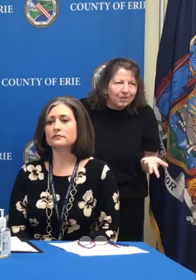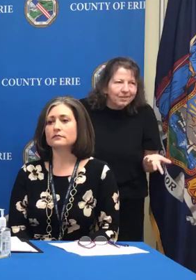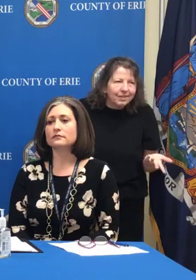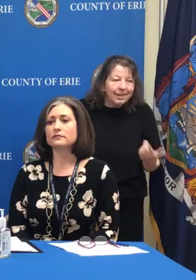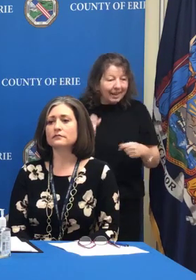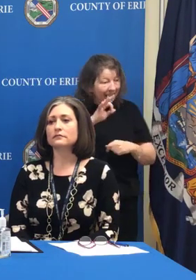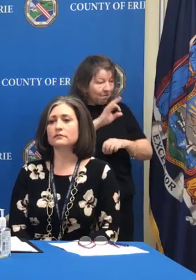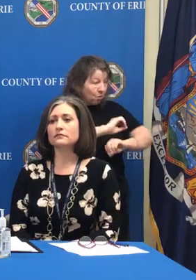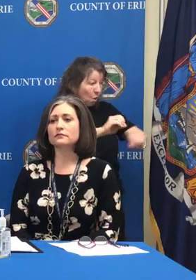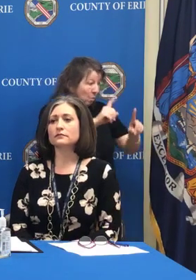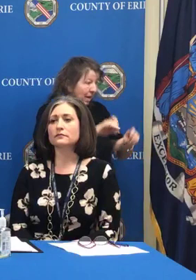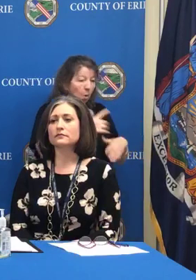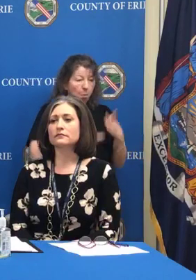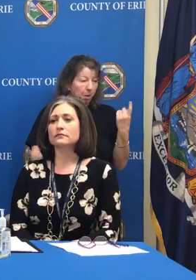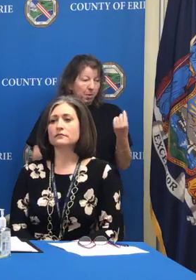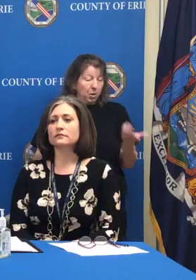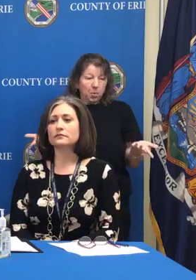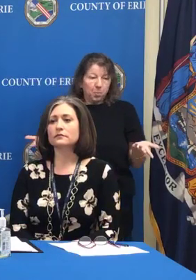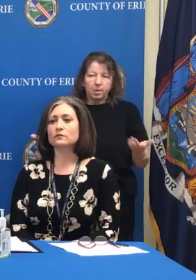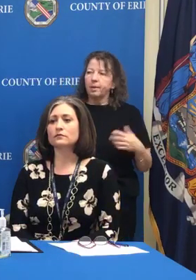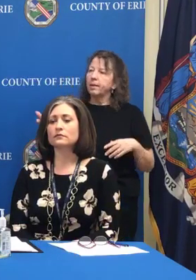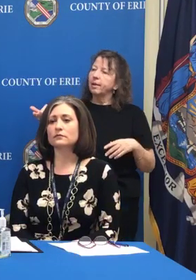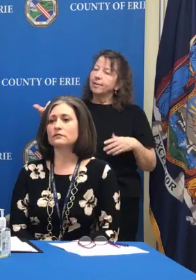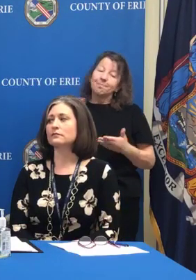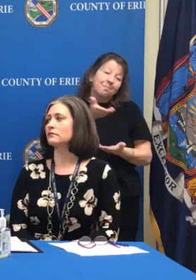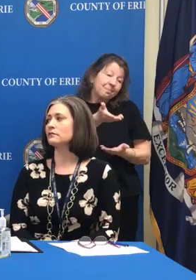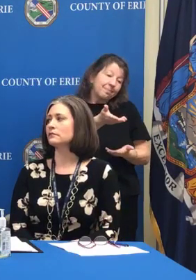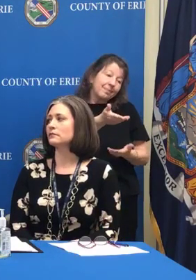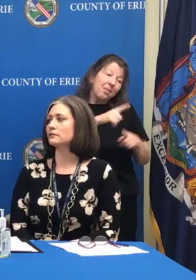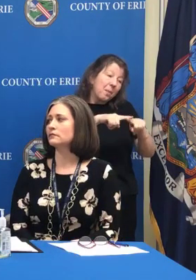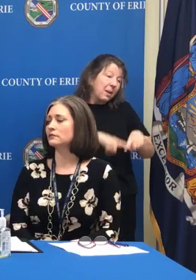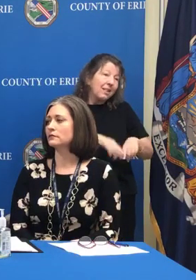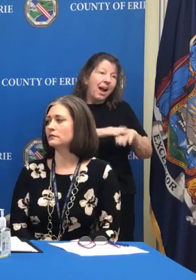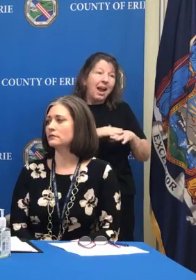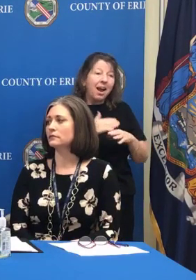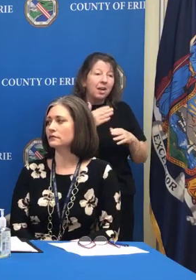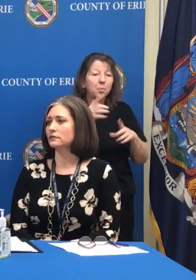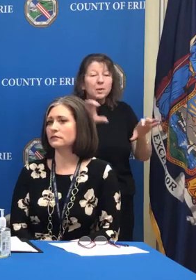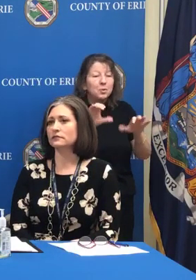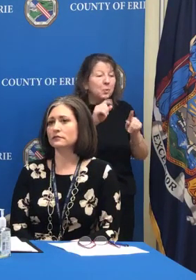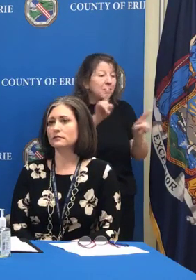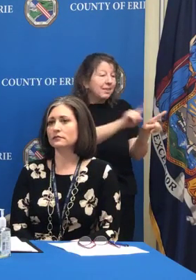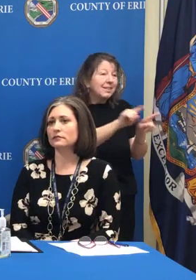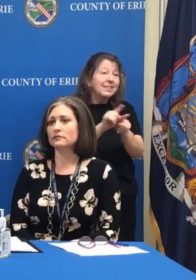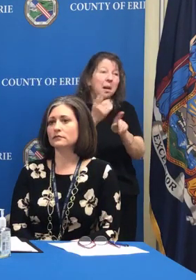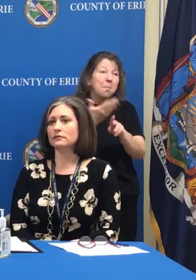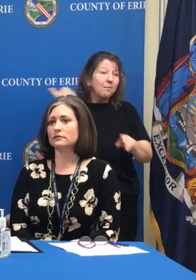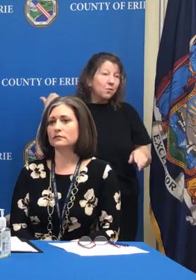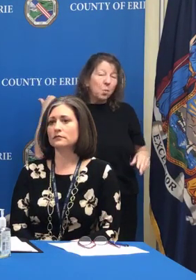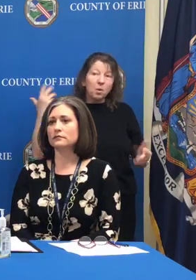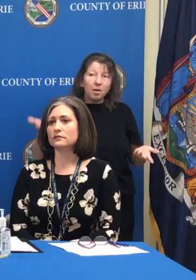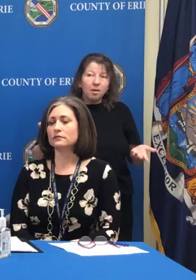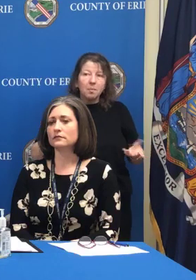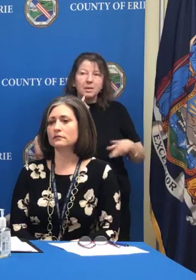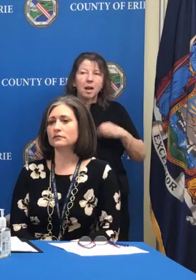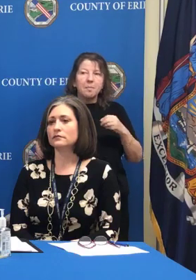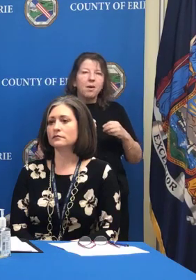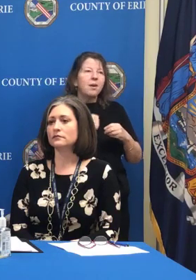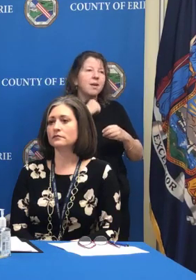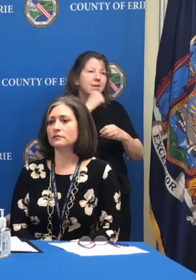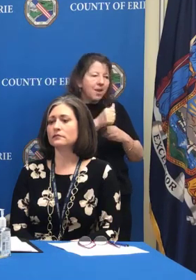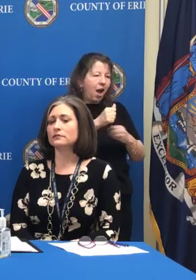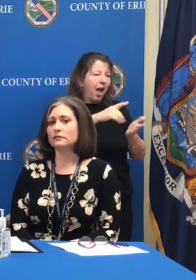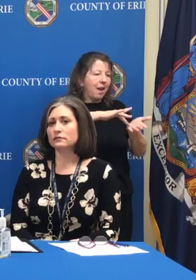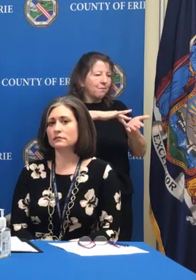limited going forward? well, then we're relying on what we were doing even before we had the ability to test, which is talking about non-pharmaceutical interventions,